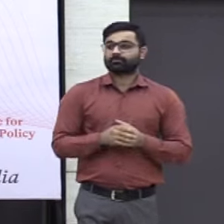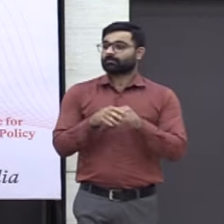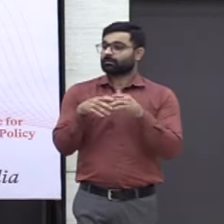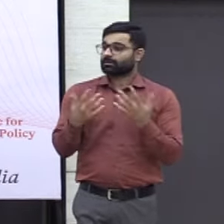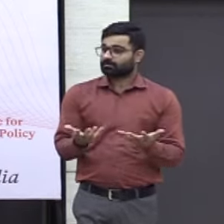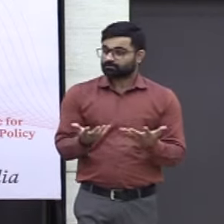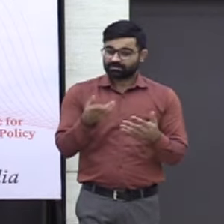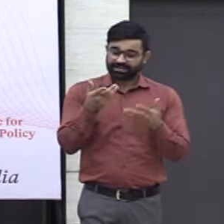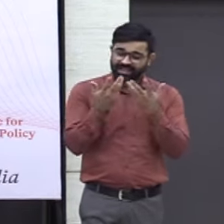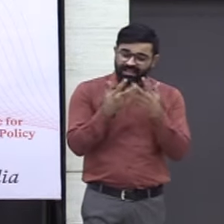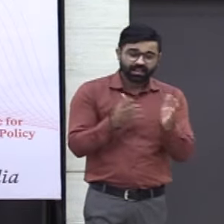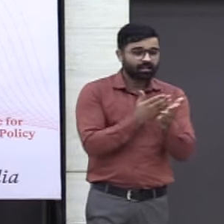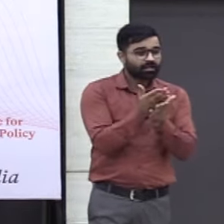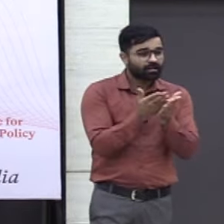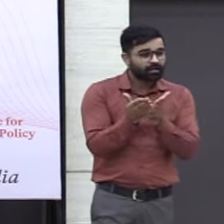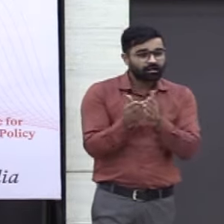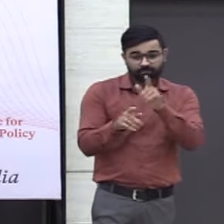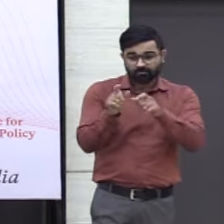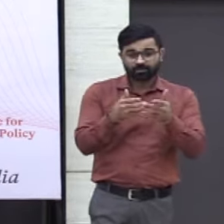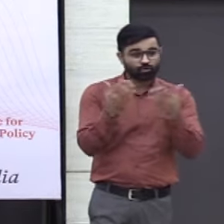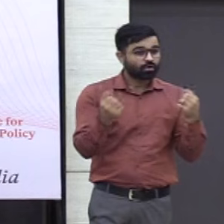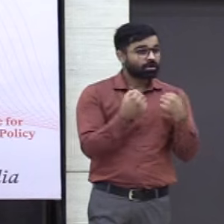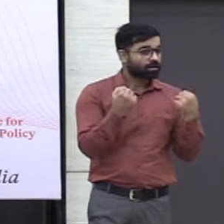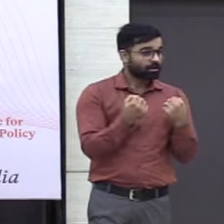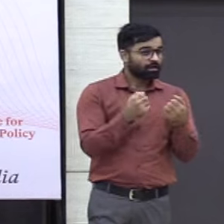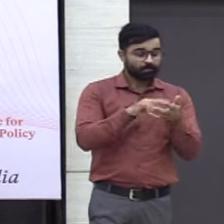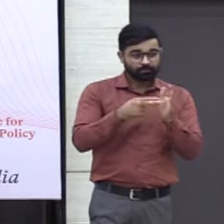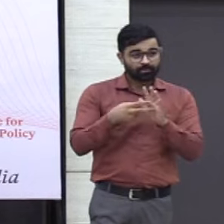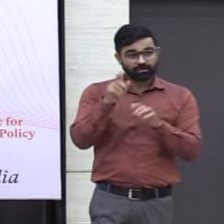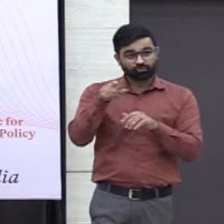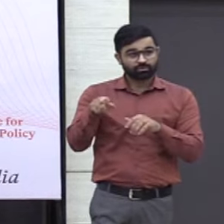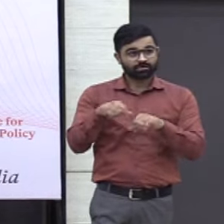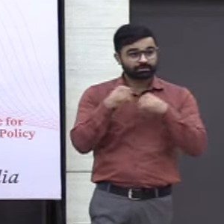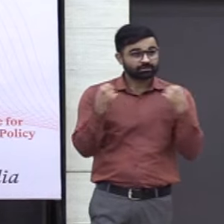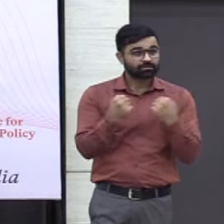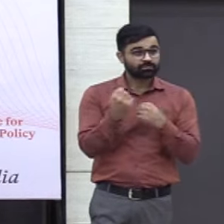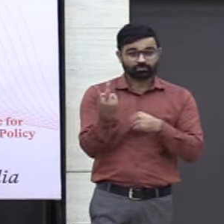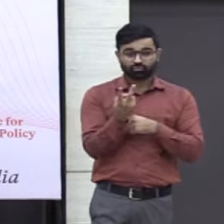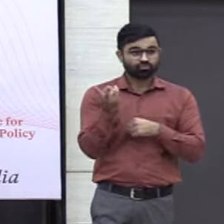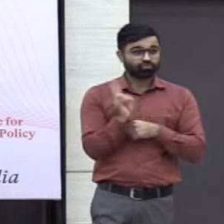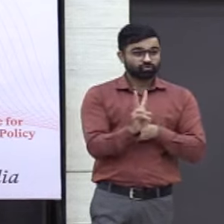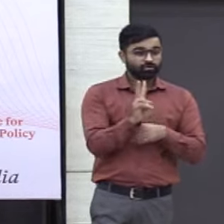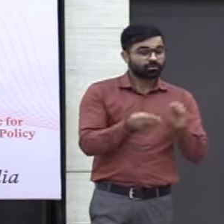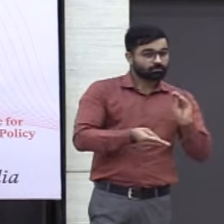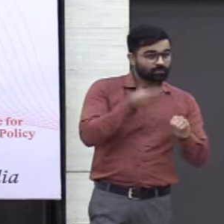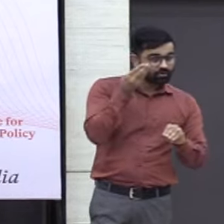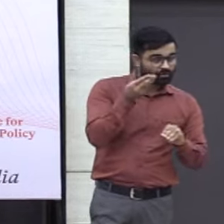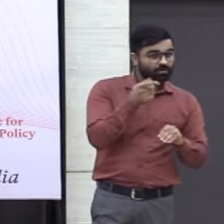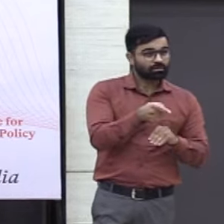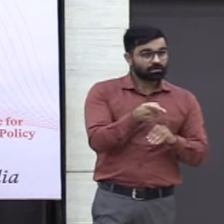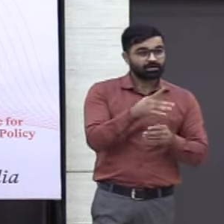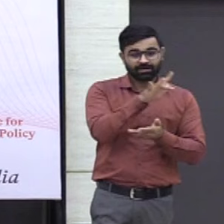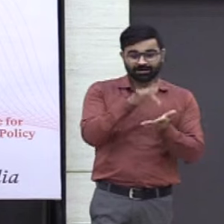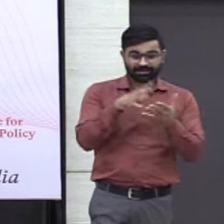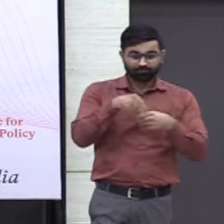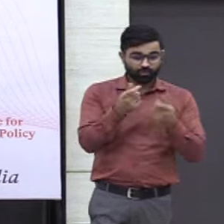fact, any form of human activity in which the action of two persons or more amounts